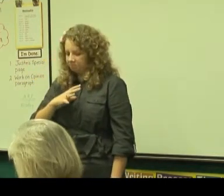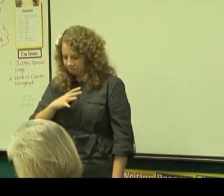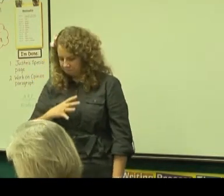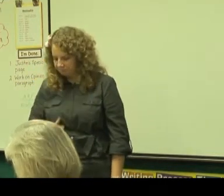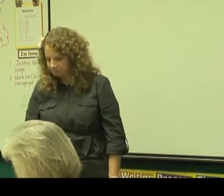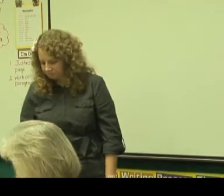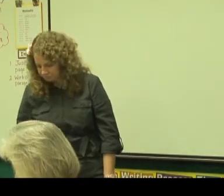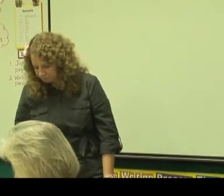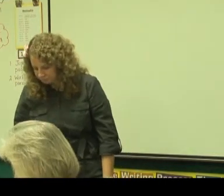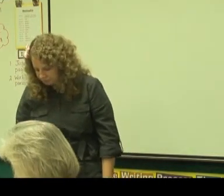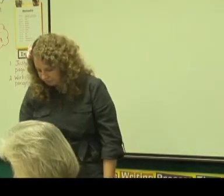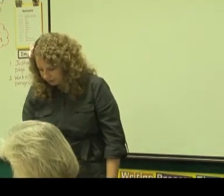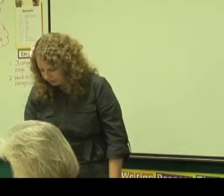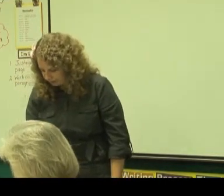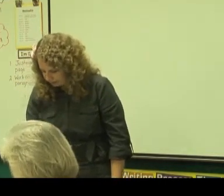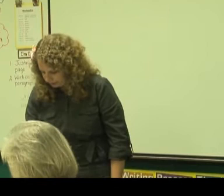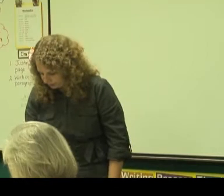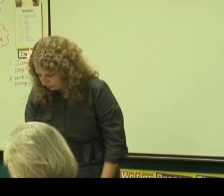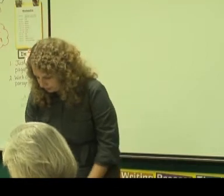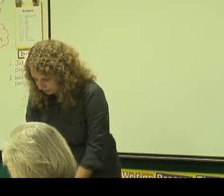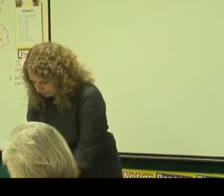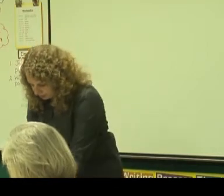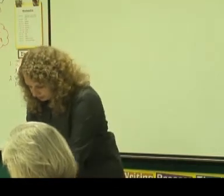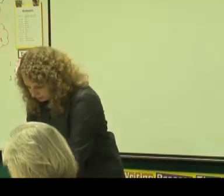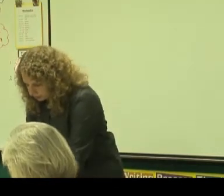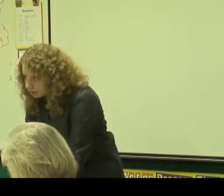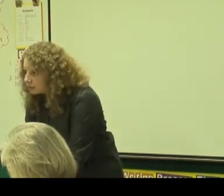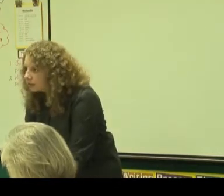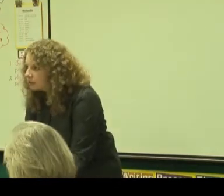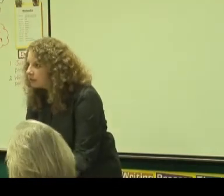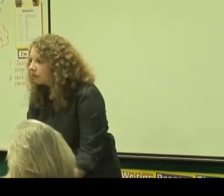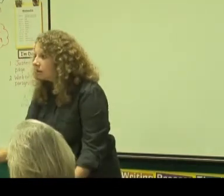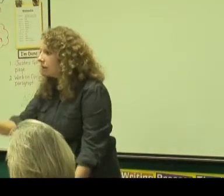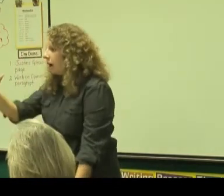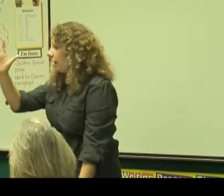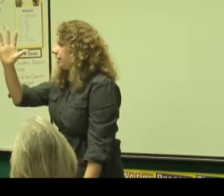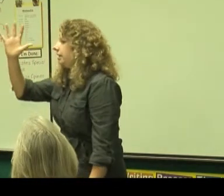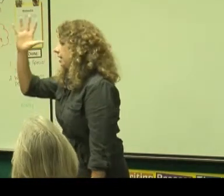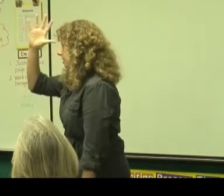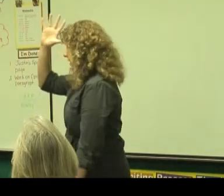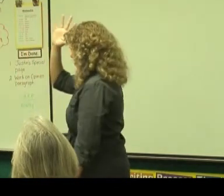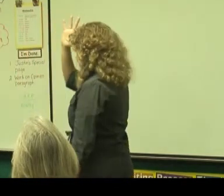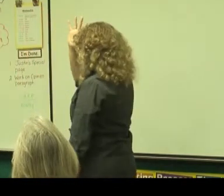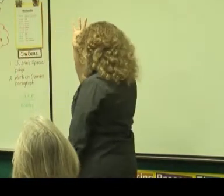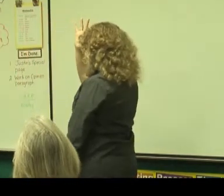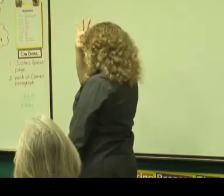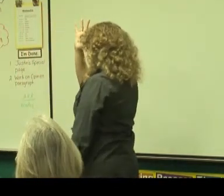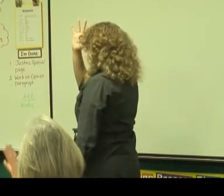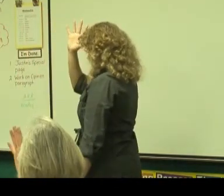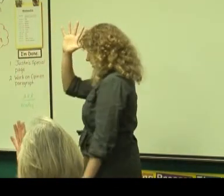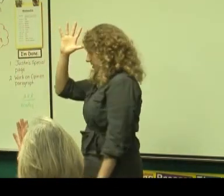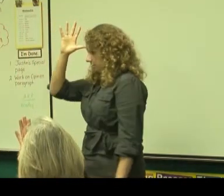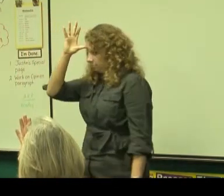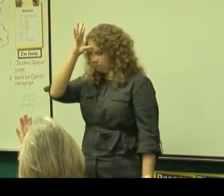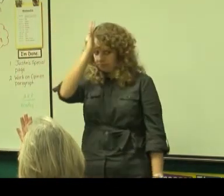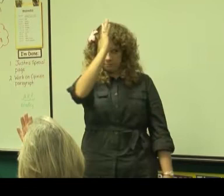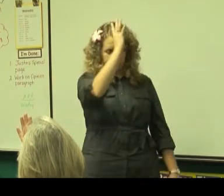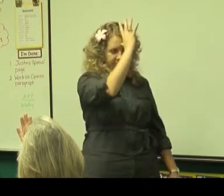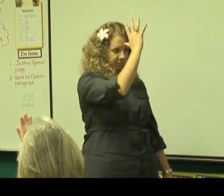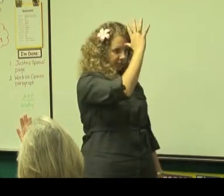Okay. Okay, and it's your thumb. Yeah, kind kind of just like straight out like this. Like